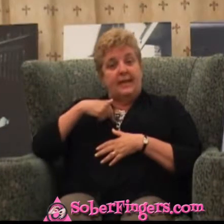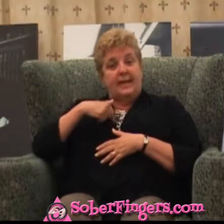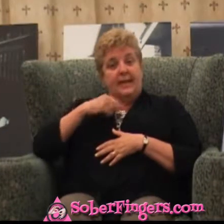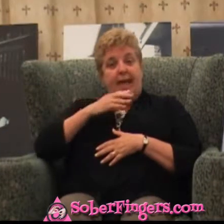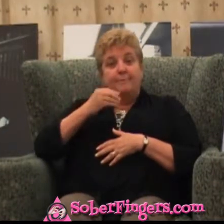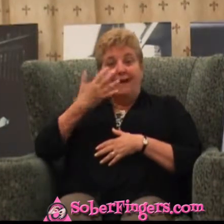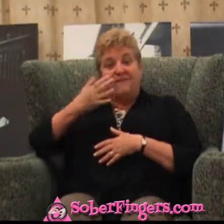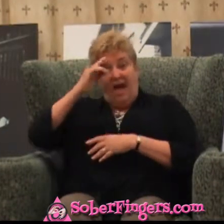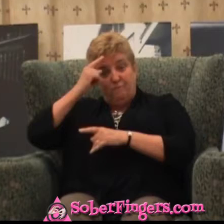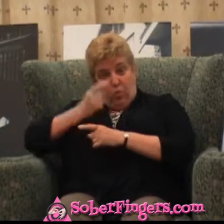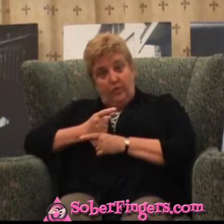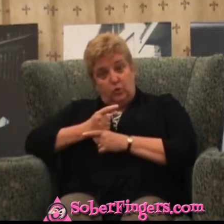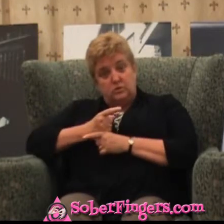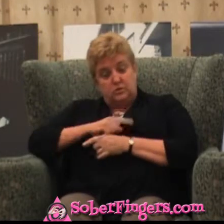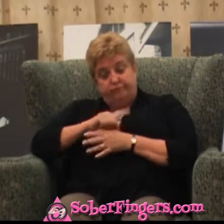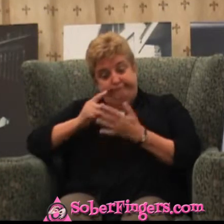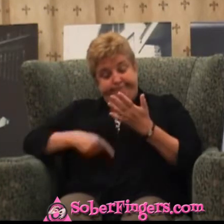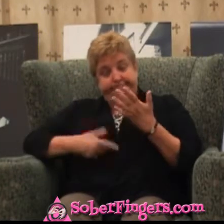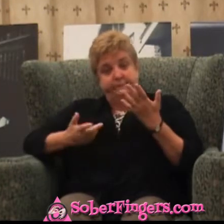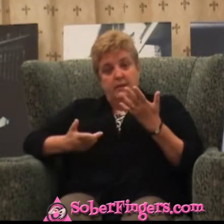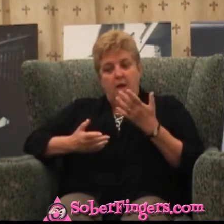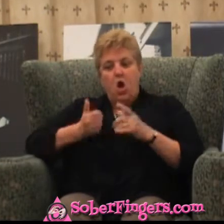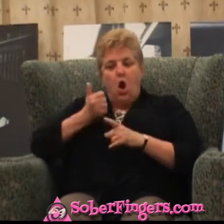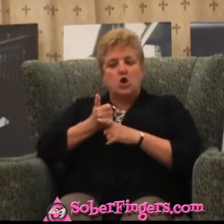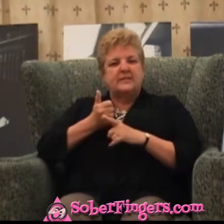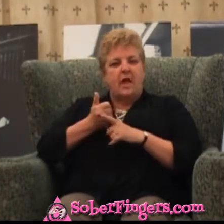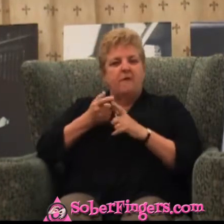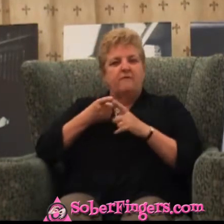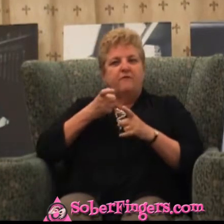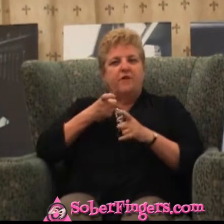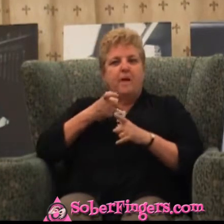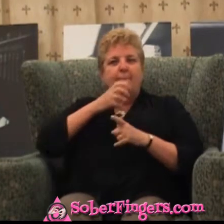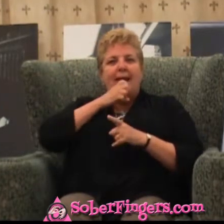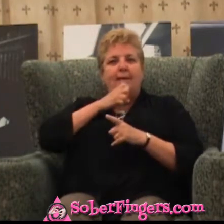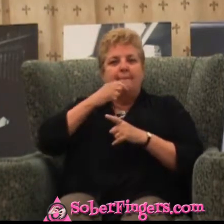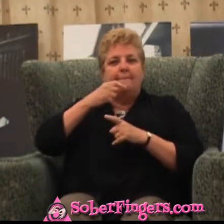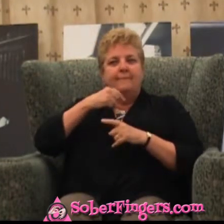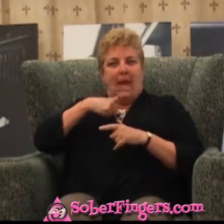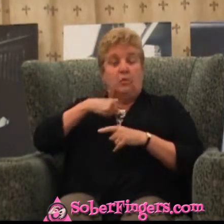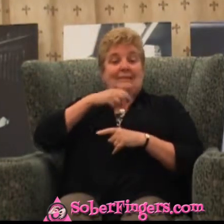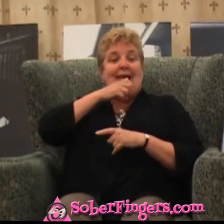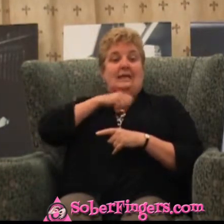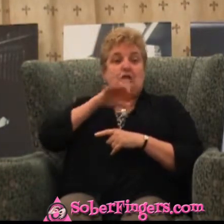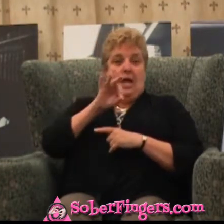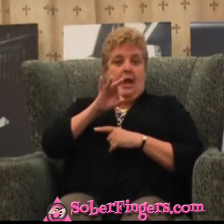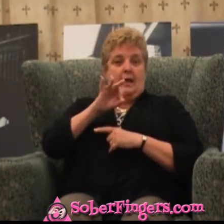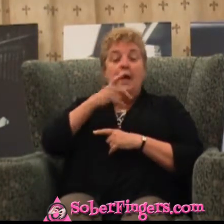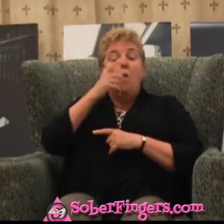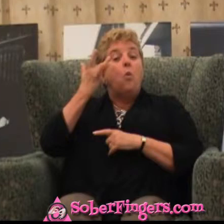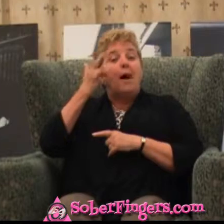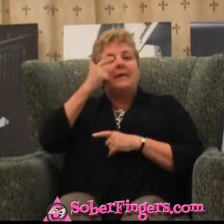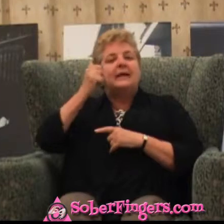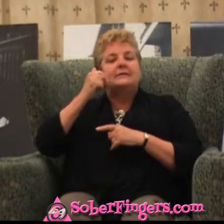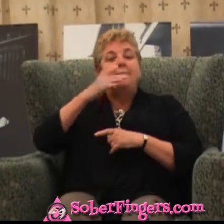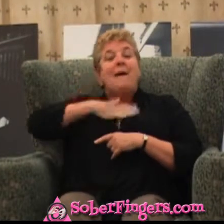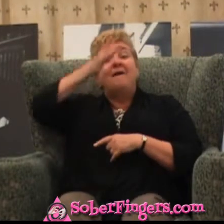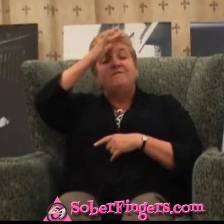brothers by herself from the time that I was 9 years old, because she kicked that drunk of a father I had out of the